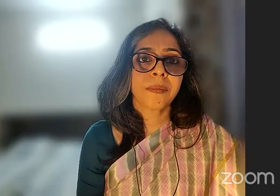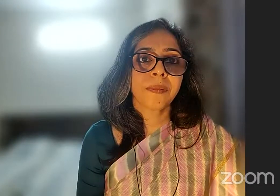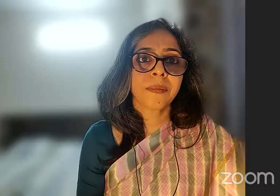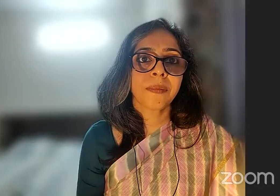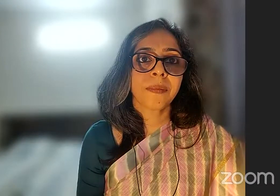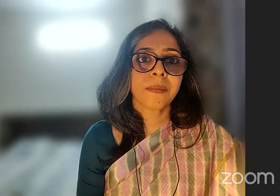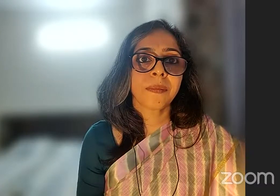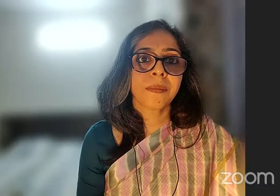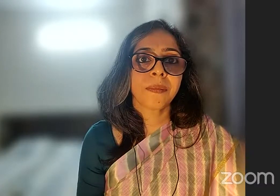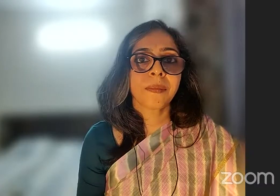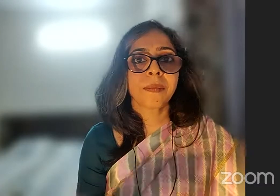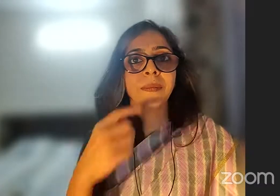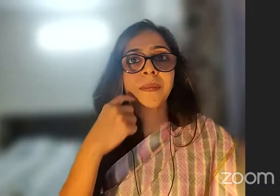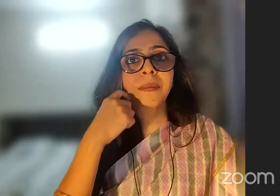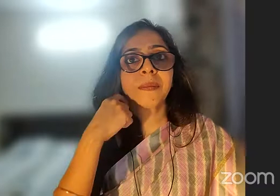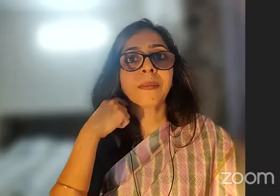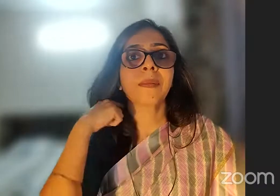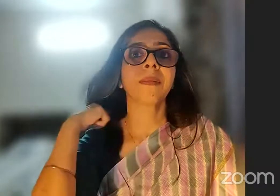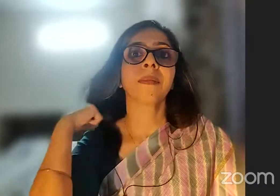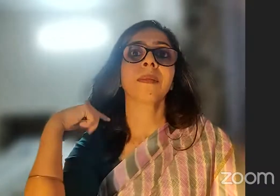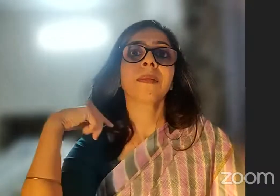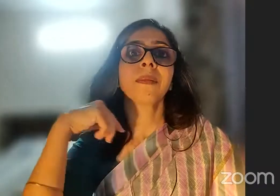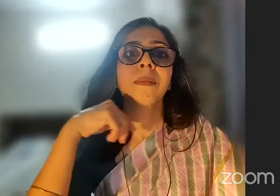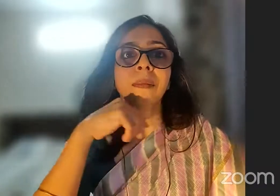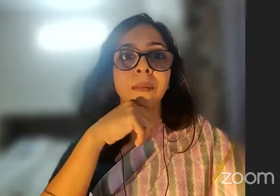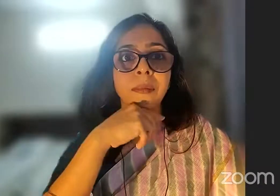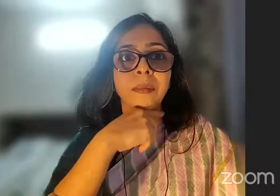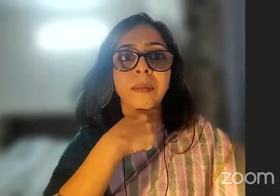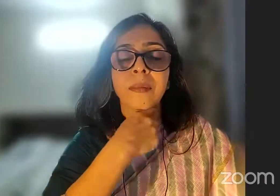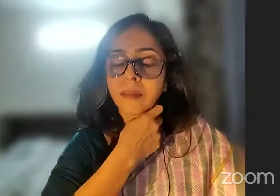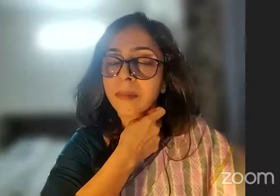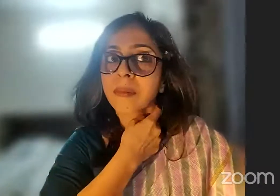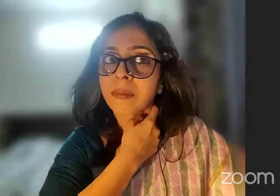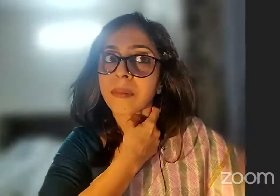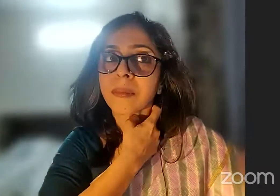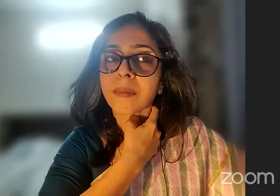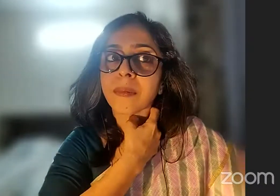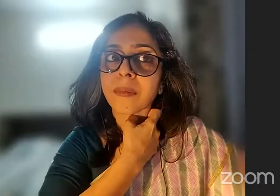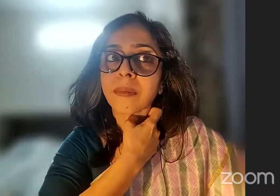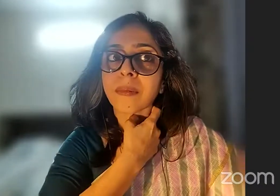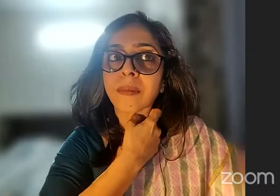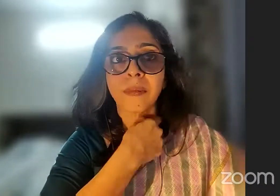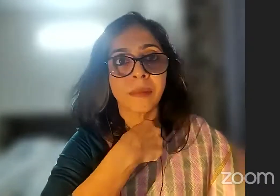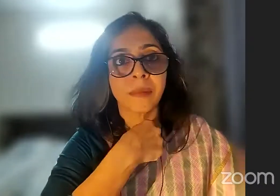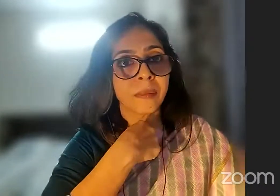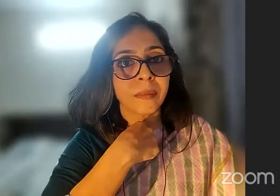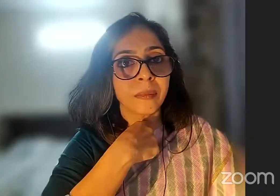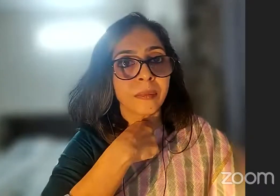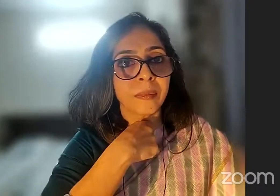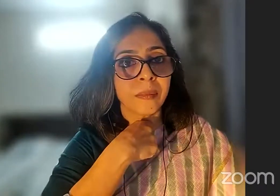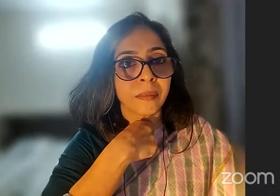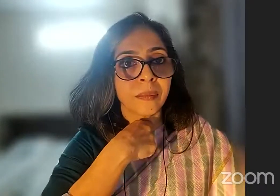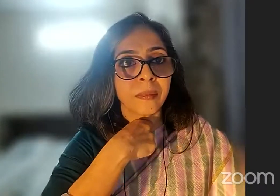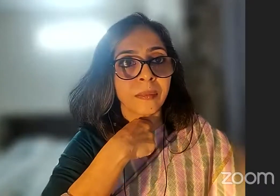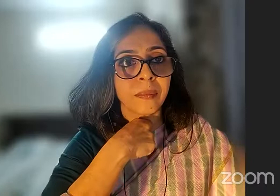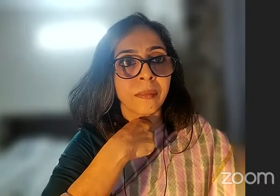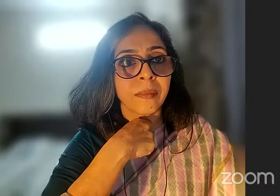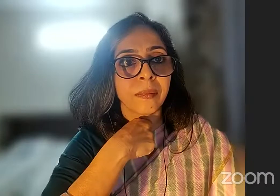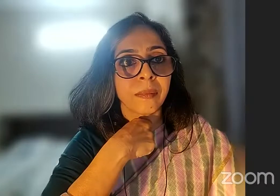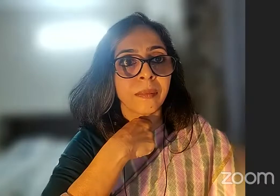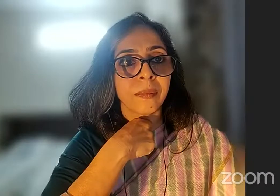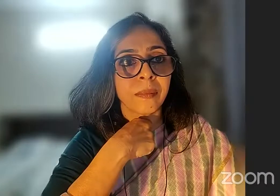what you said. I think we have to ask all the difficult questions, and we have to fly the flag wherever